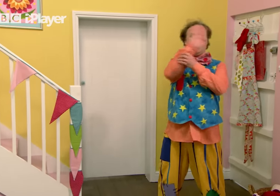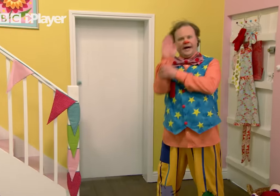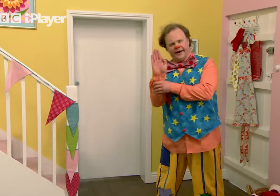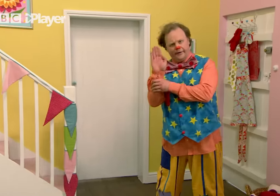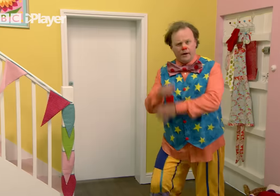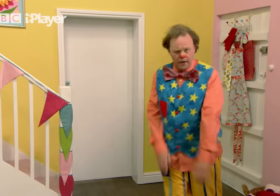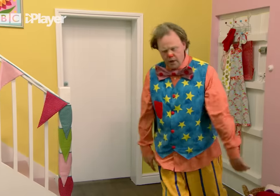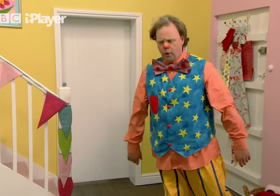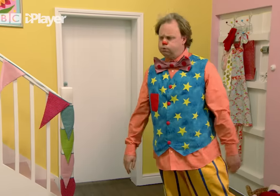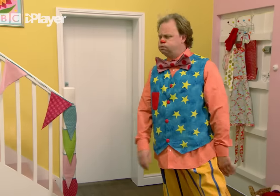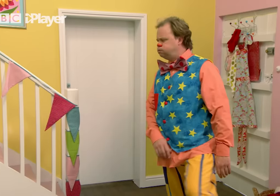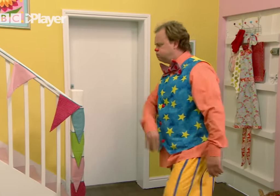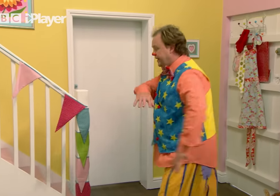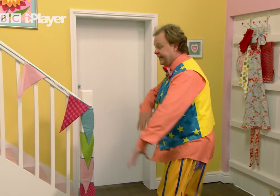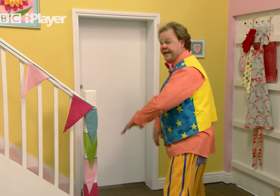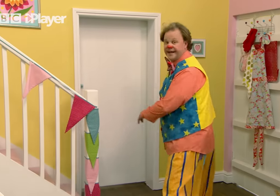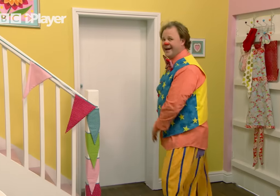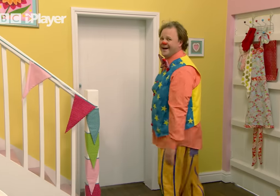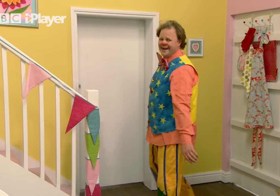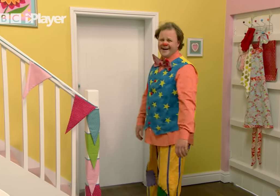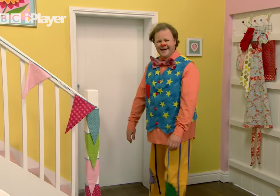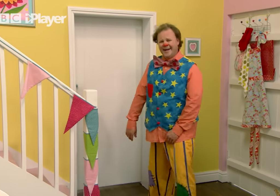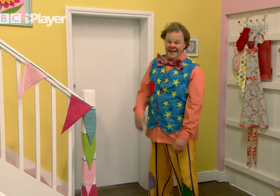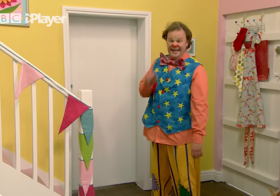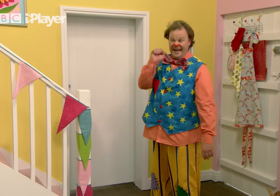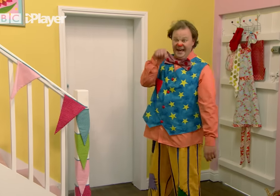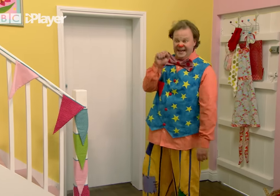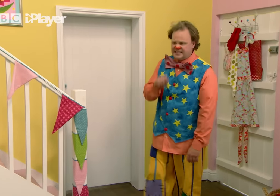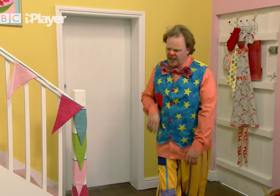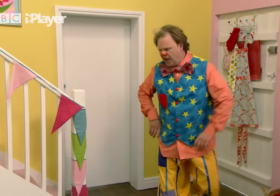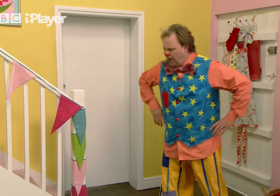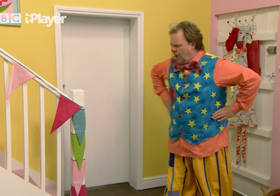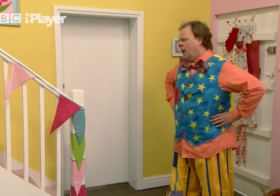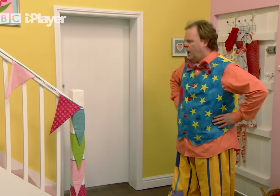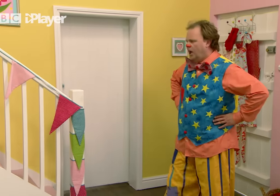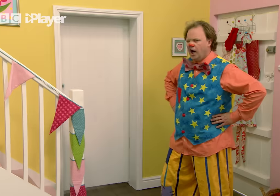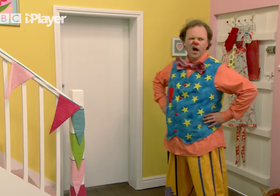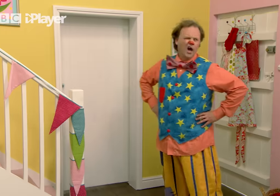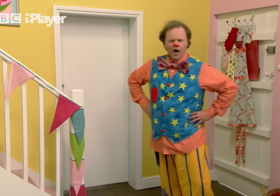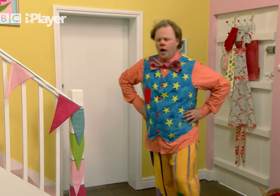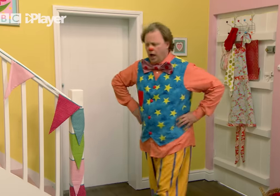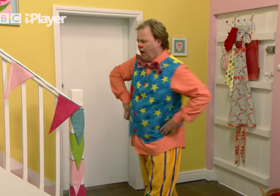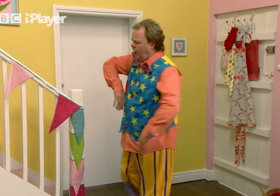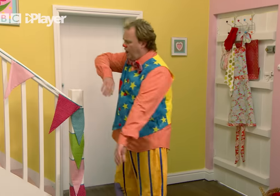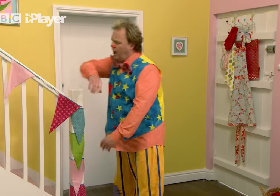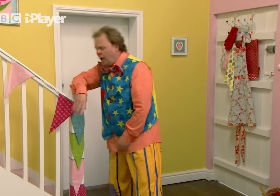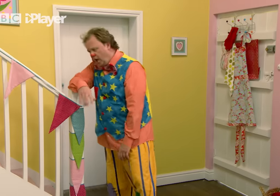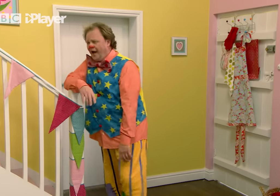Hello. Did you enjoy your run? Oh, yes. Are you very hot?